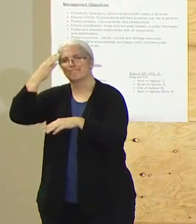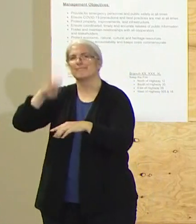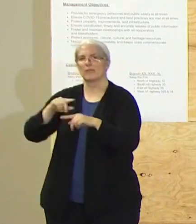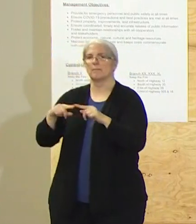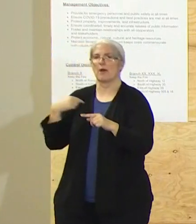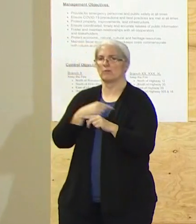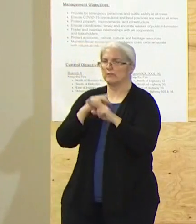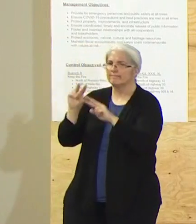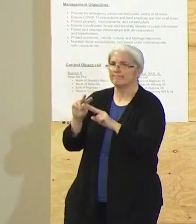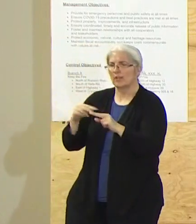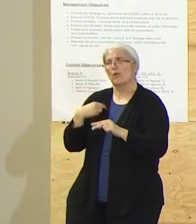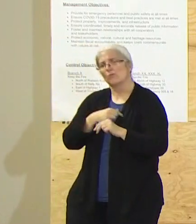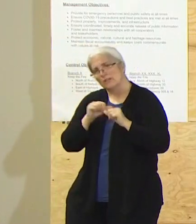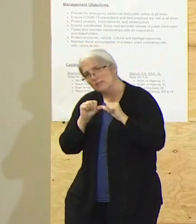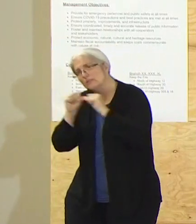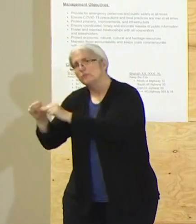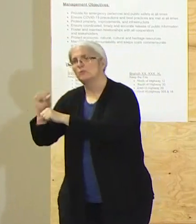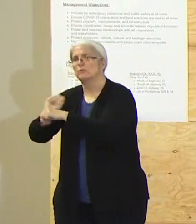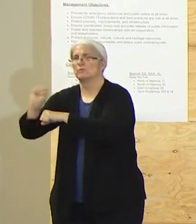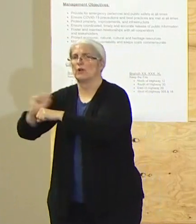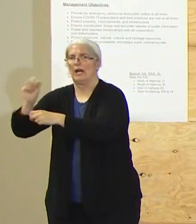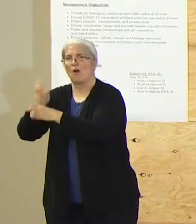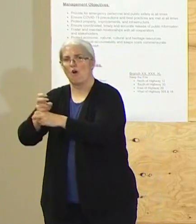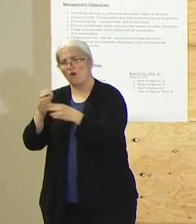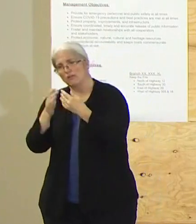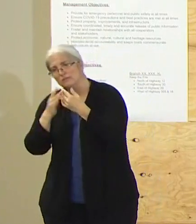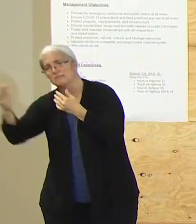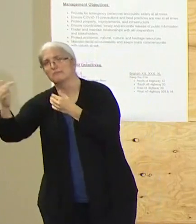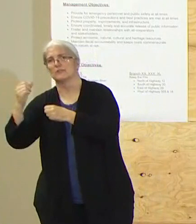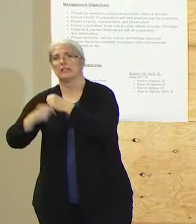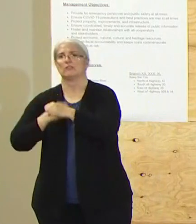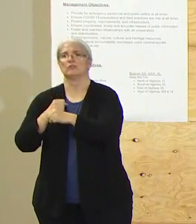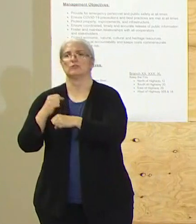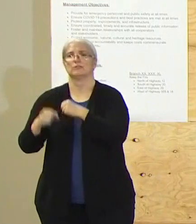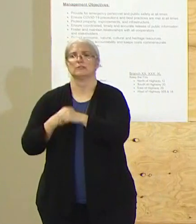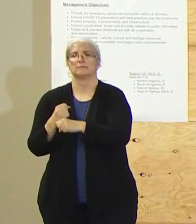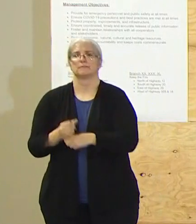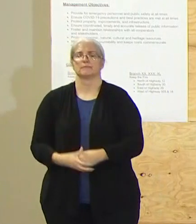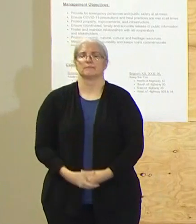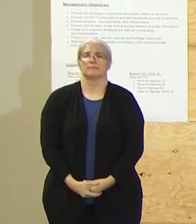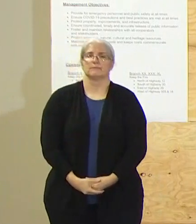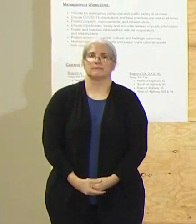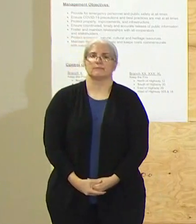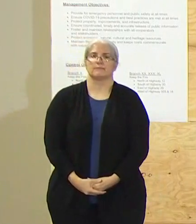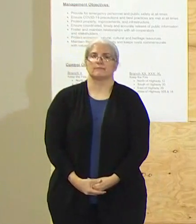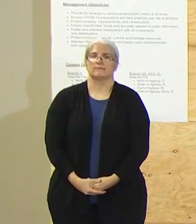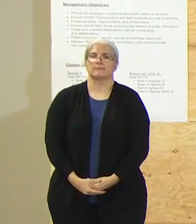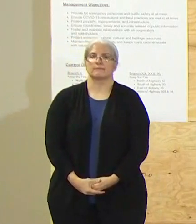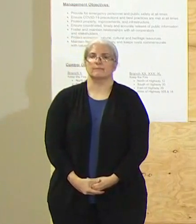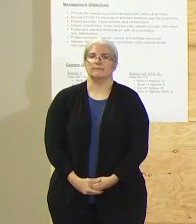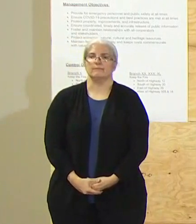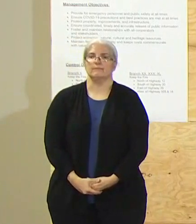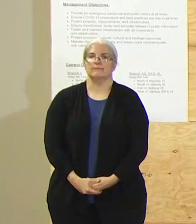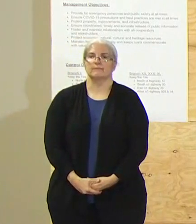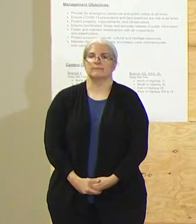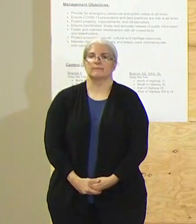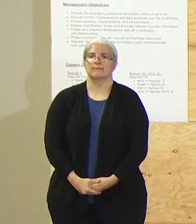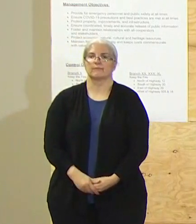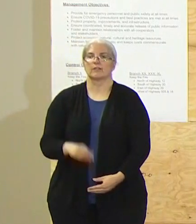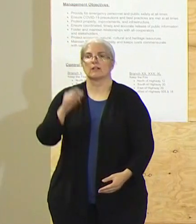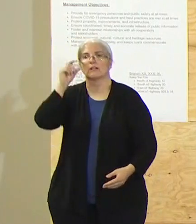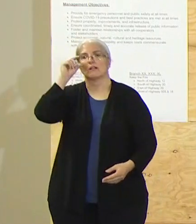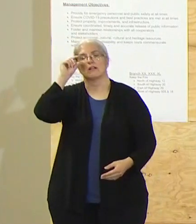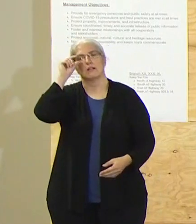years to come. One of my colleagues has been looking into COVID outbreaks among agricultural guest workers across the